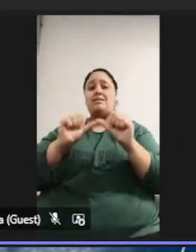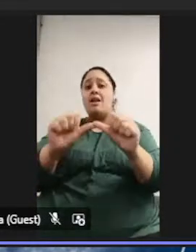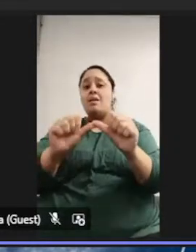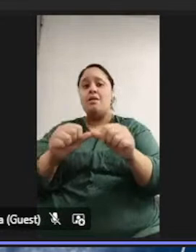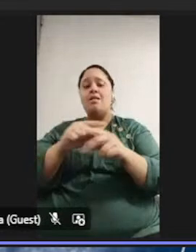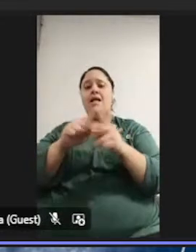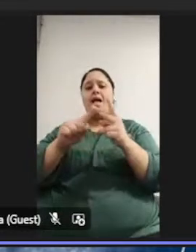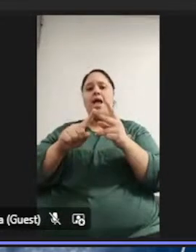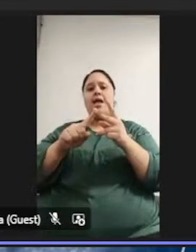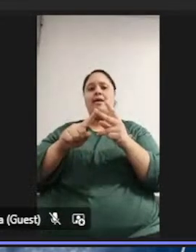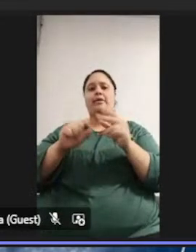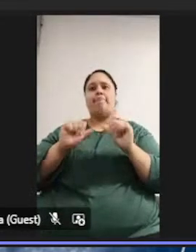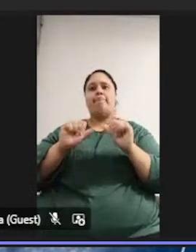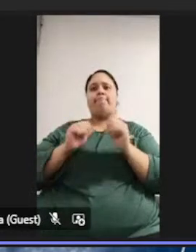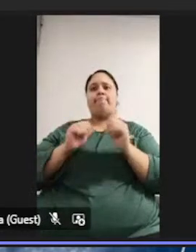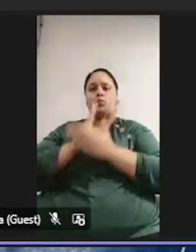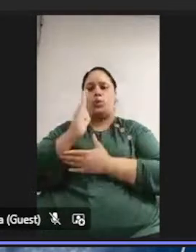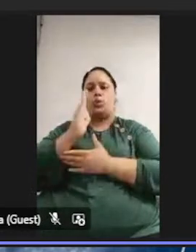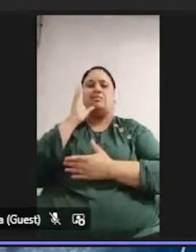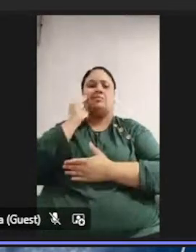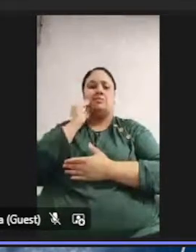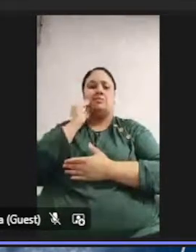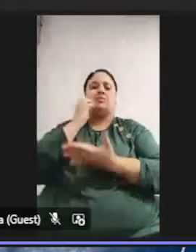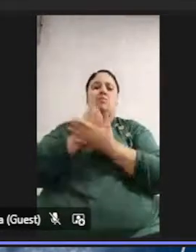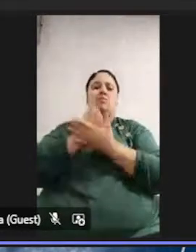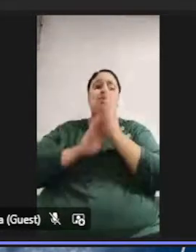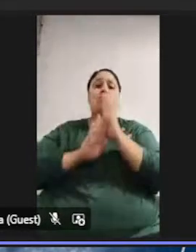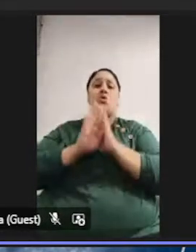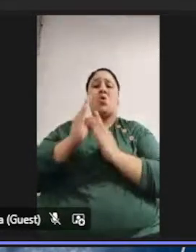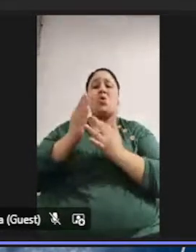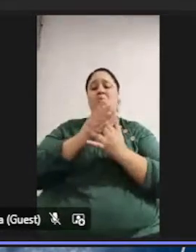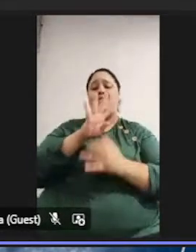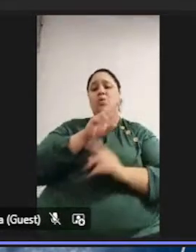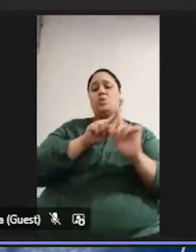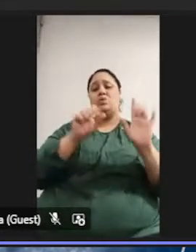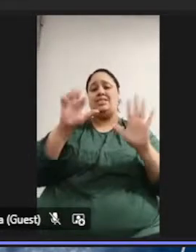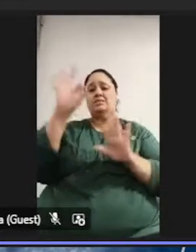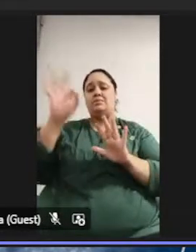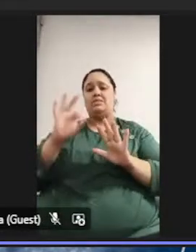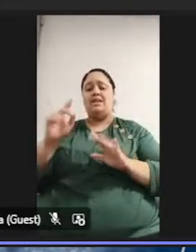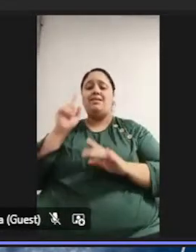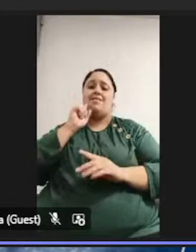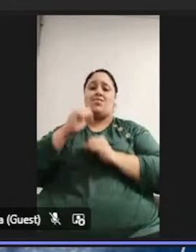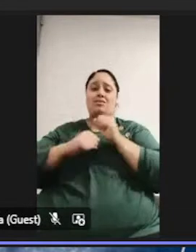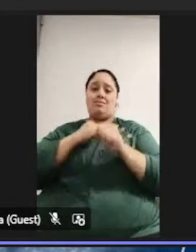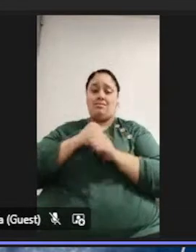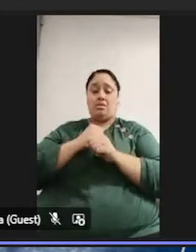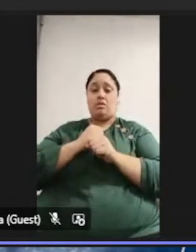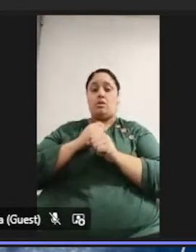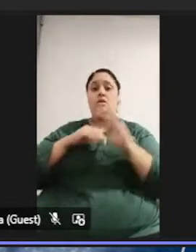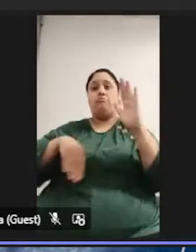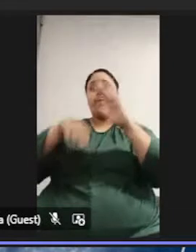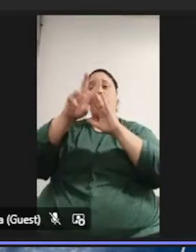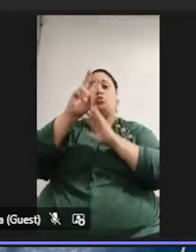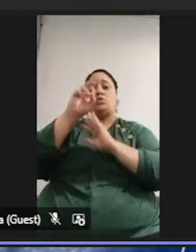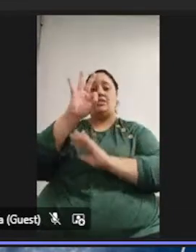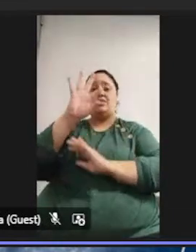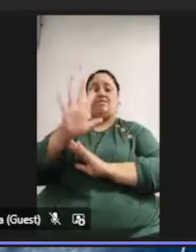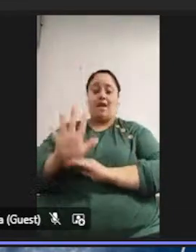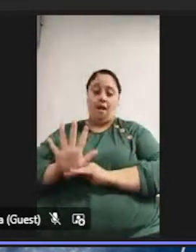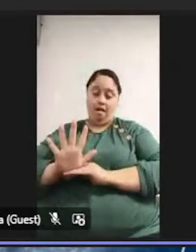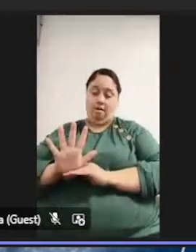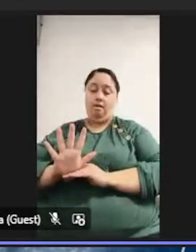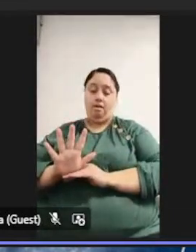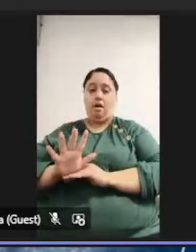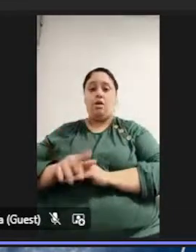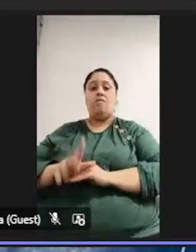economy that's growing between 4 and 6% per year in real terms by 2035. The fact is, if we don't